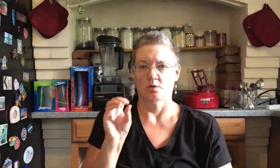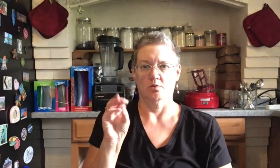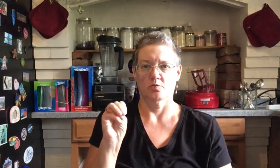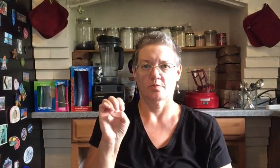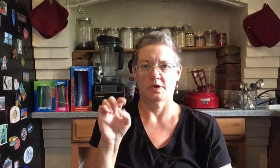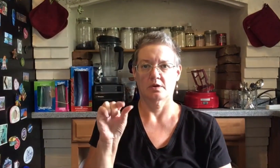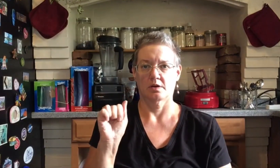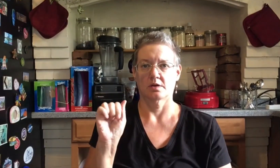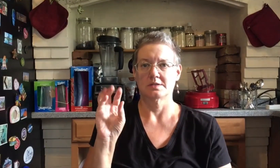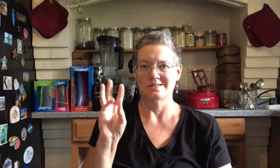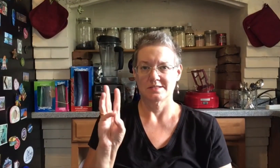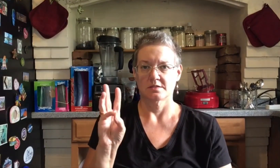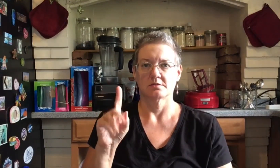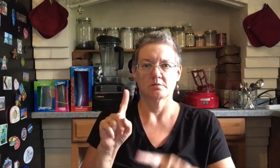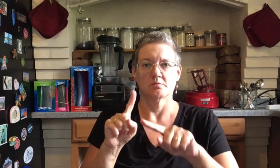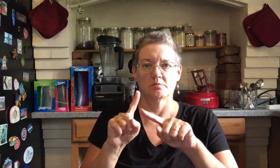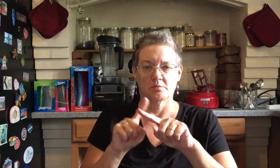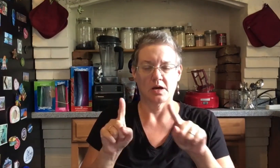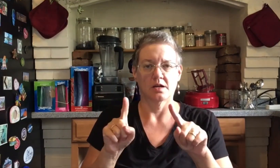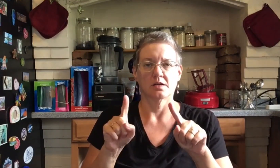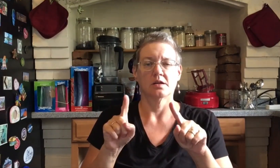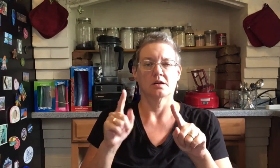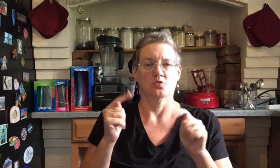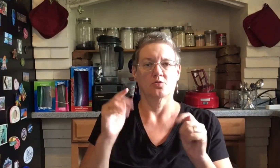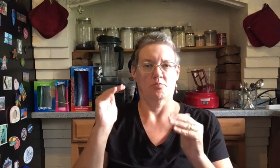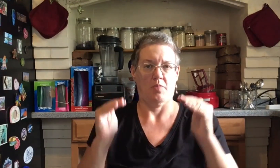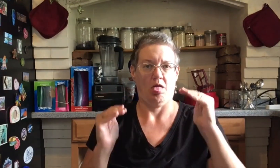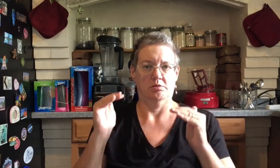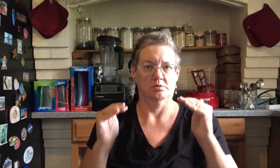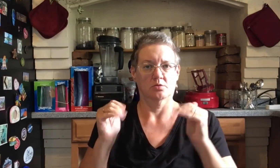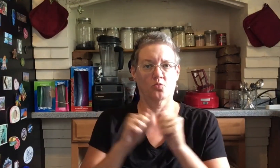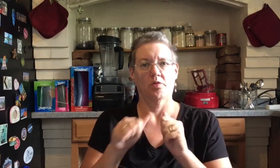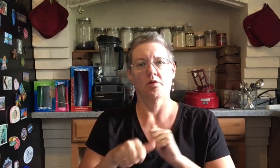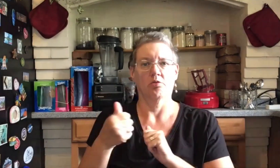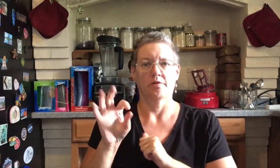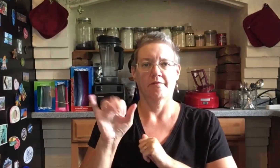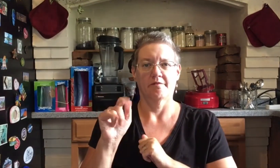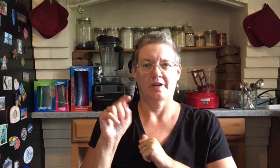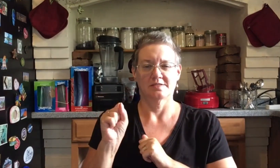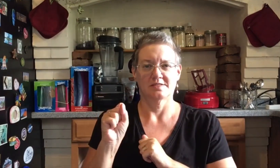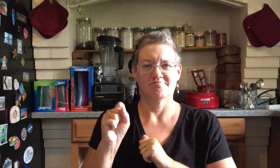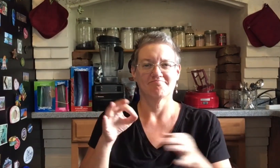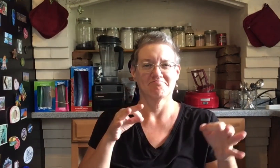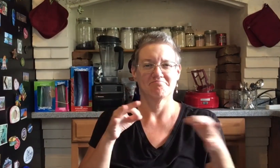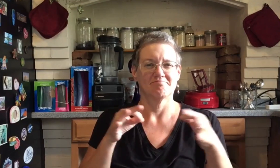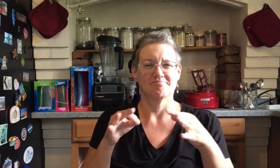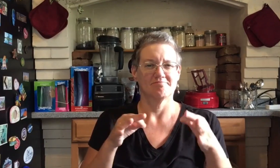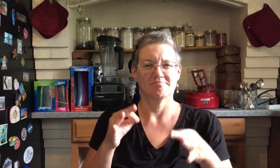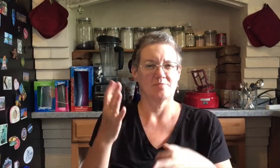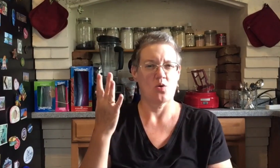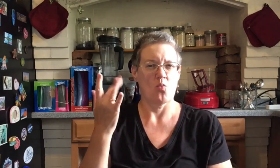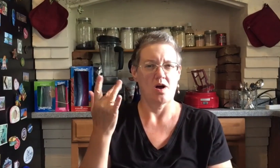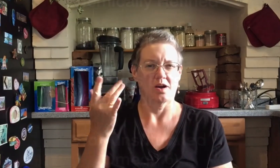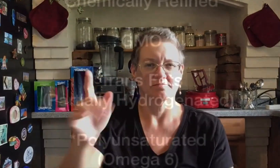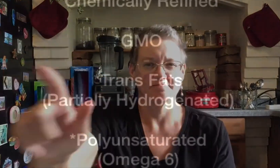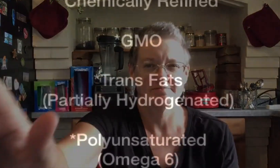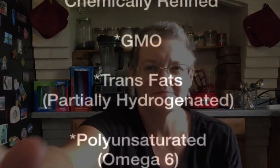eat omega-6, but I try to balance it out with other fats. Let me explain